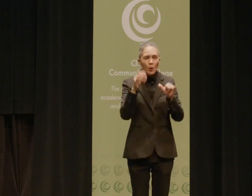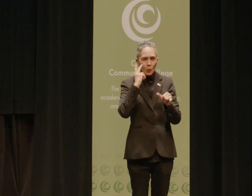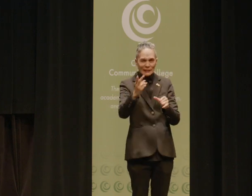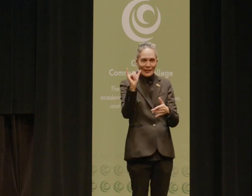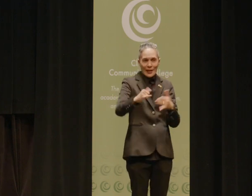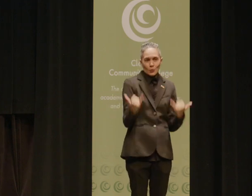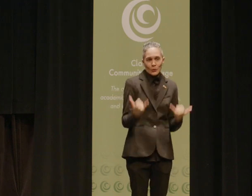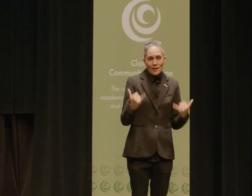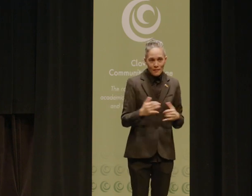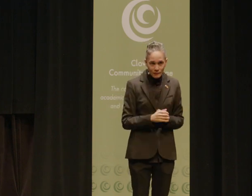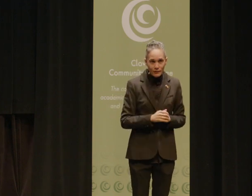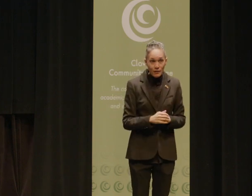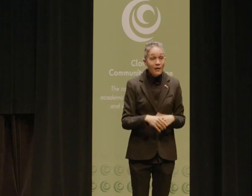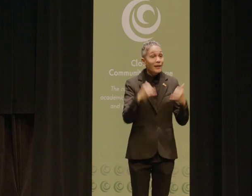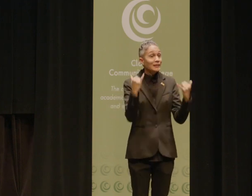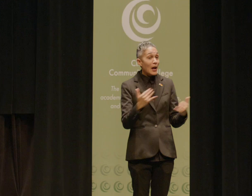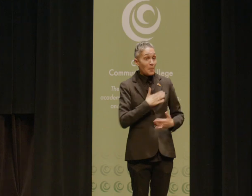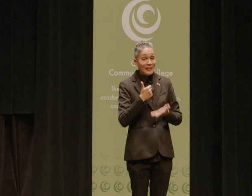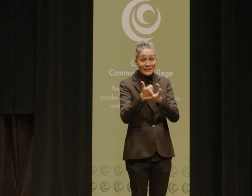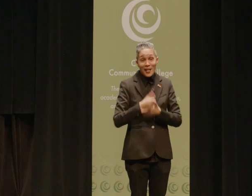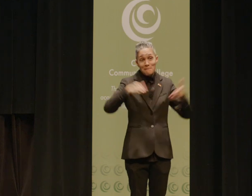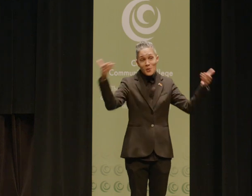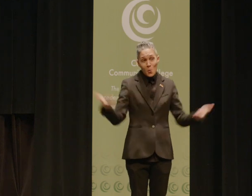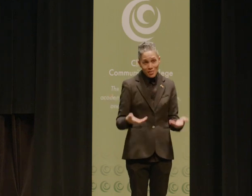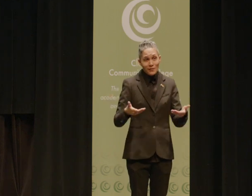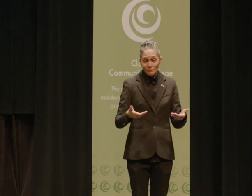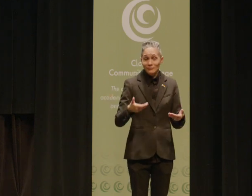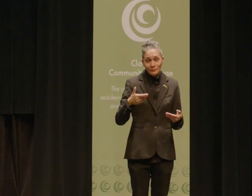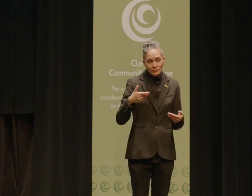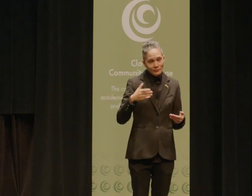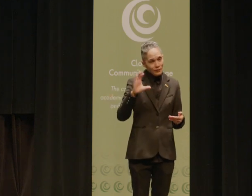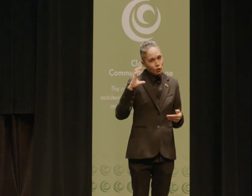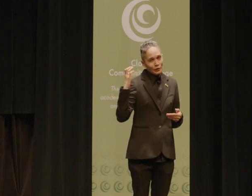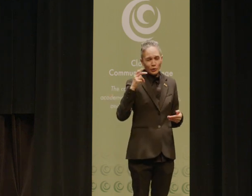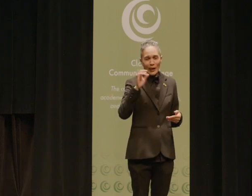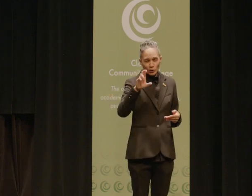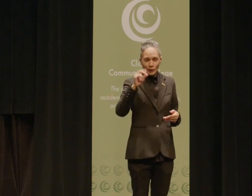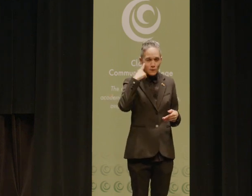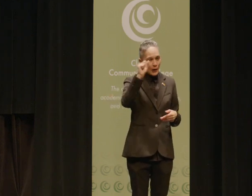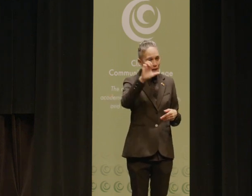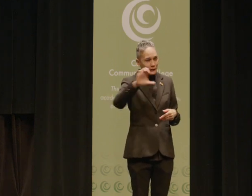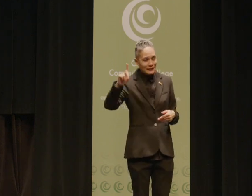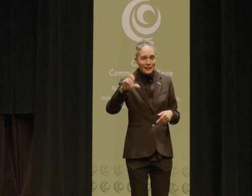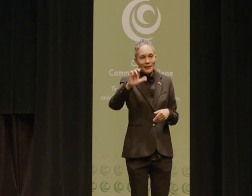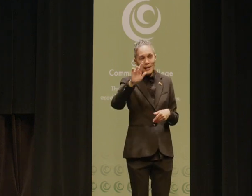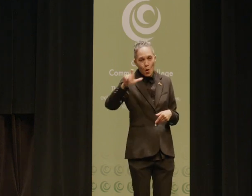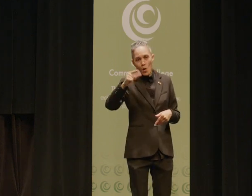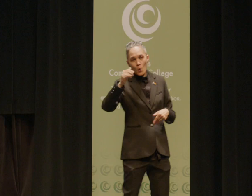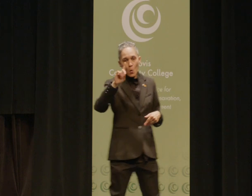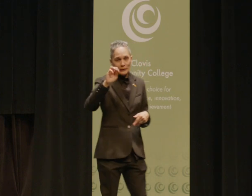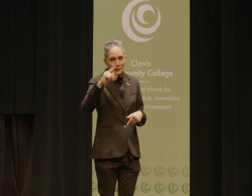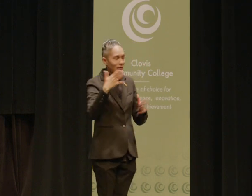that today. Now, please join me in welcoming the Chancellor of State Center Community College, Carol